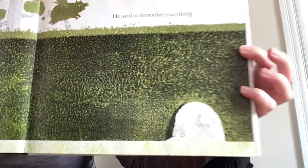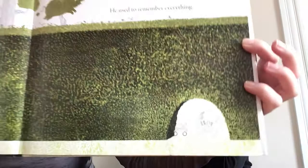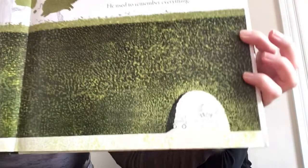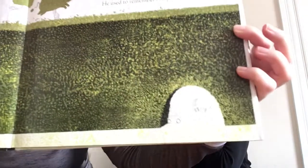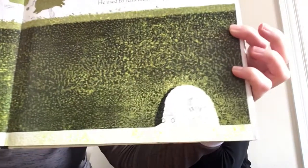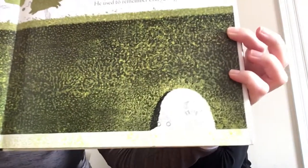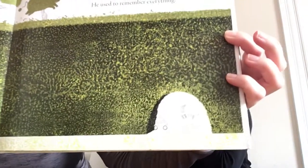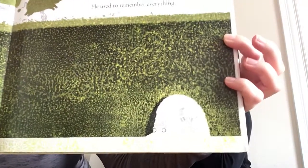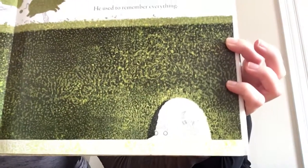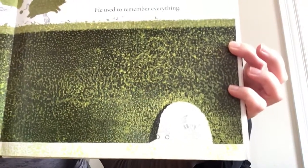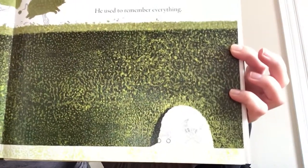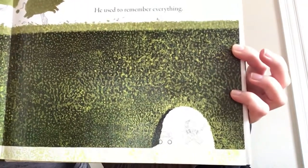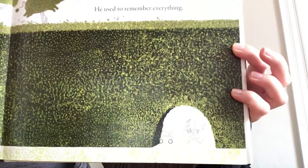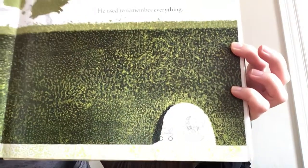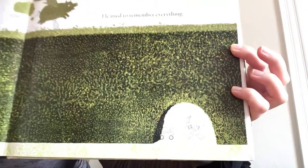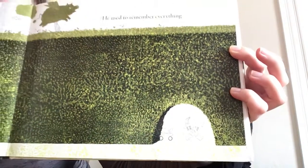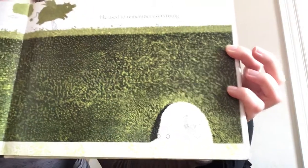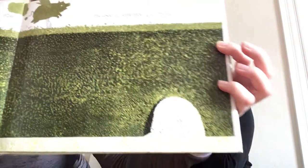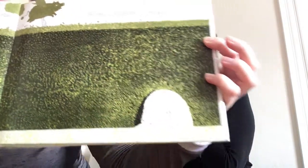See our little person?